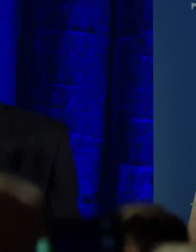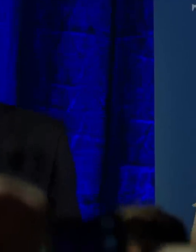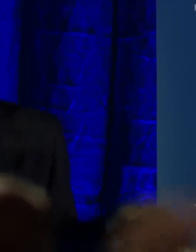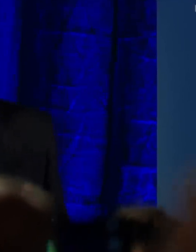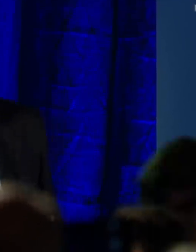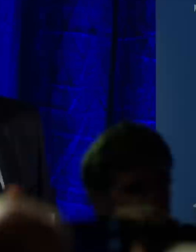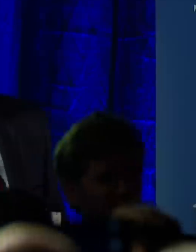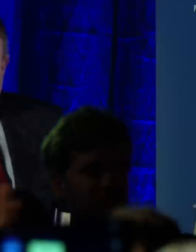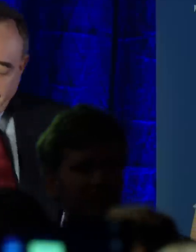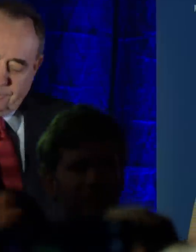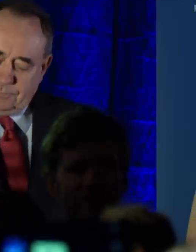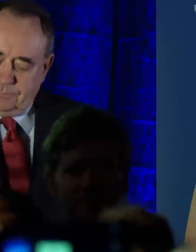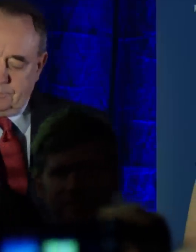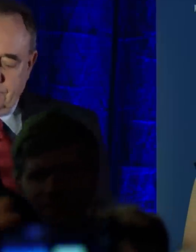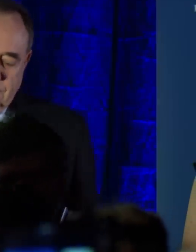Well, delegates,